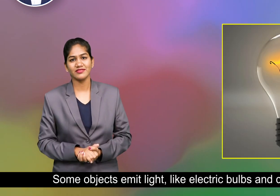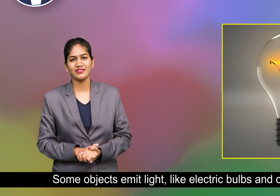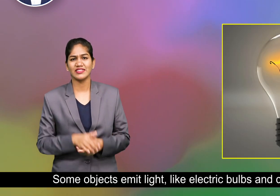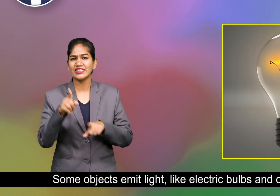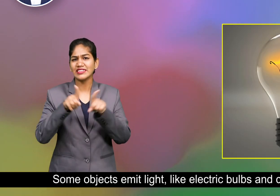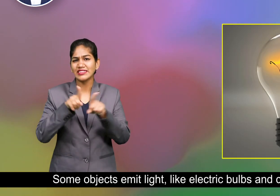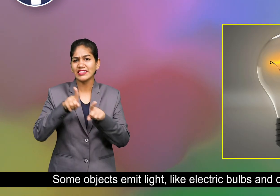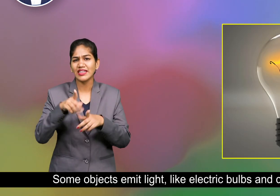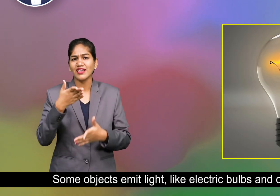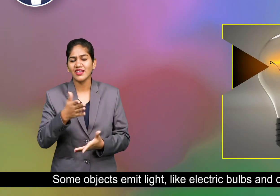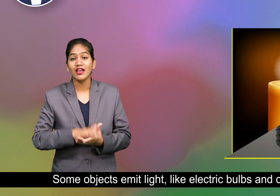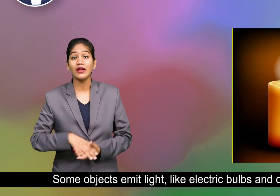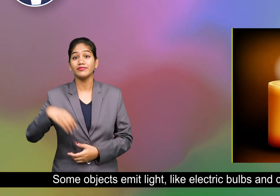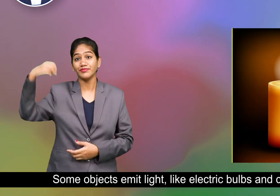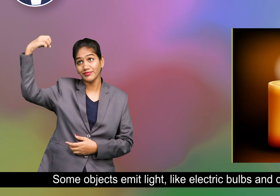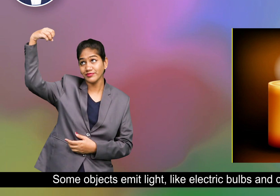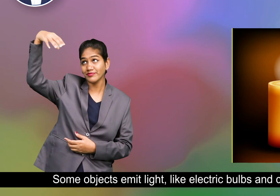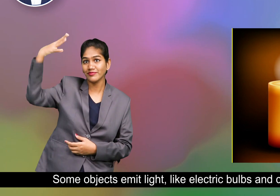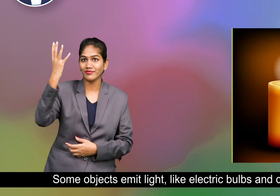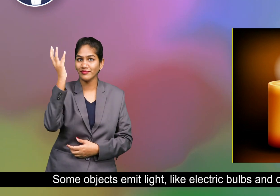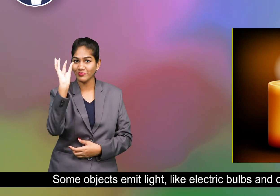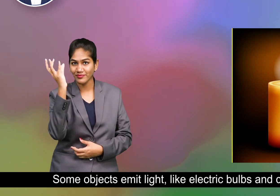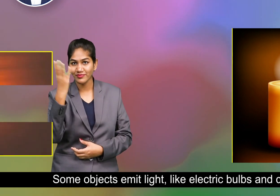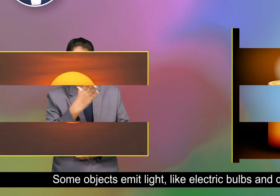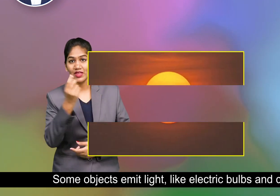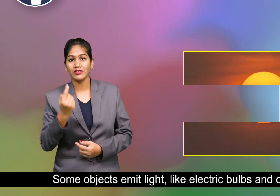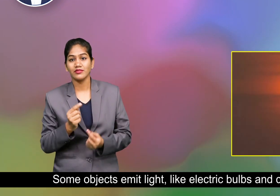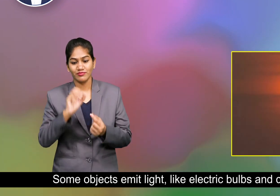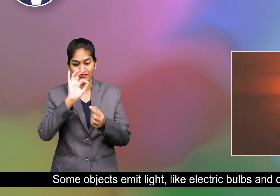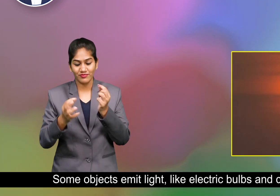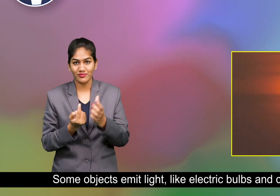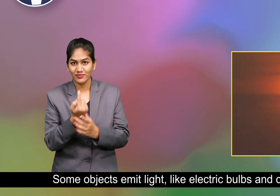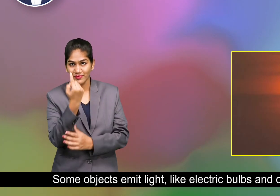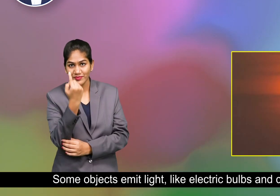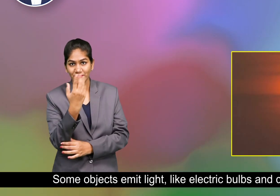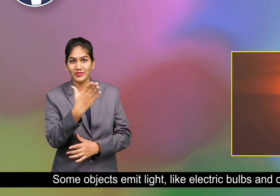like electric bulbs and candles and the sun.